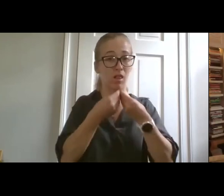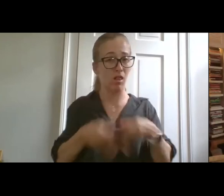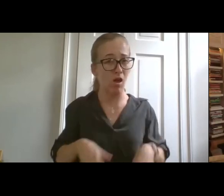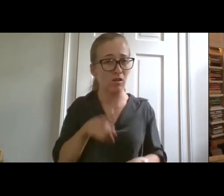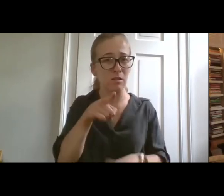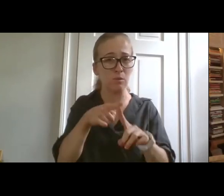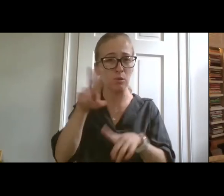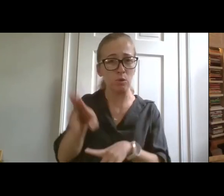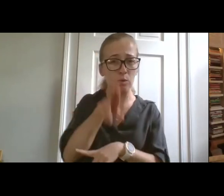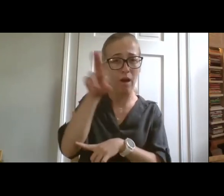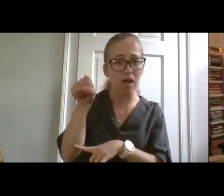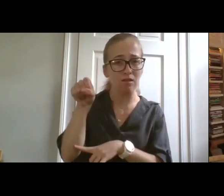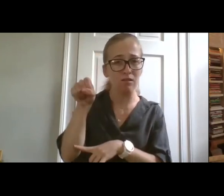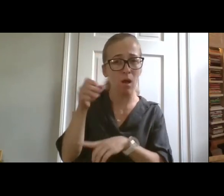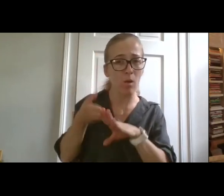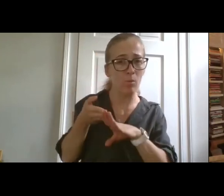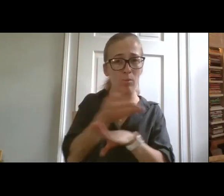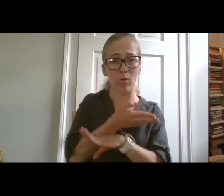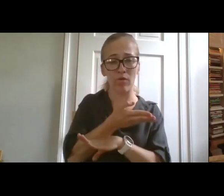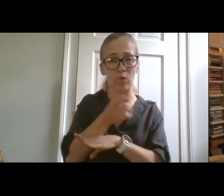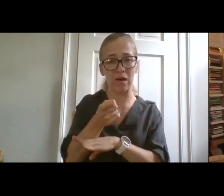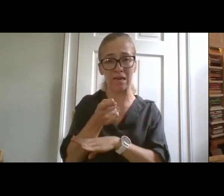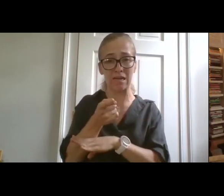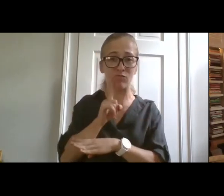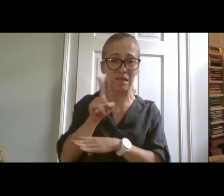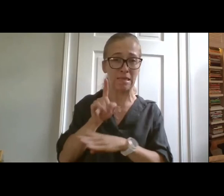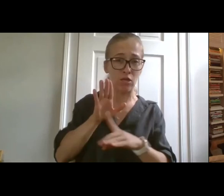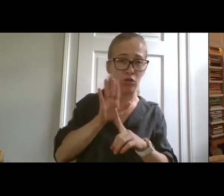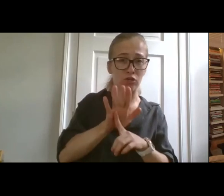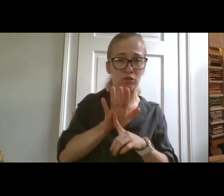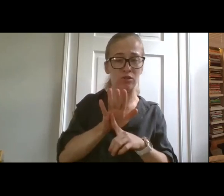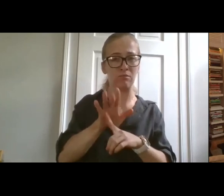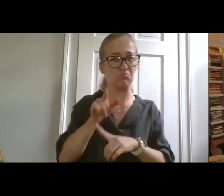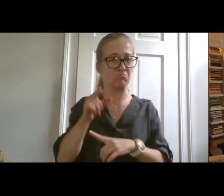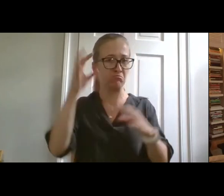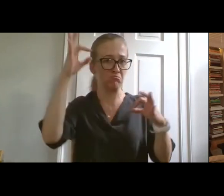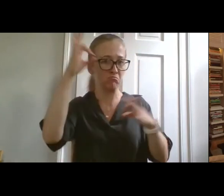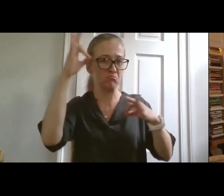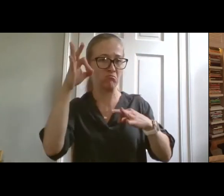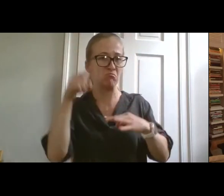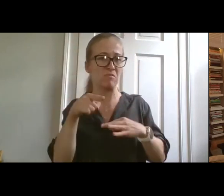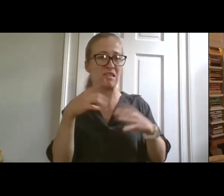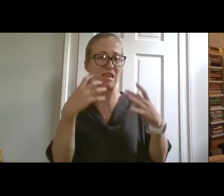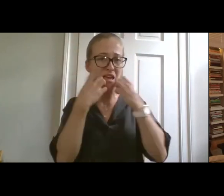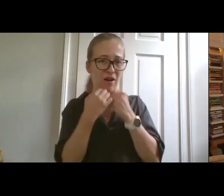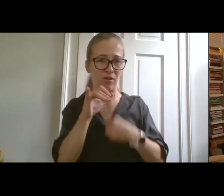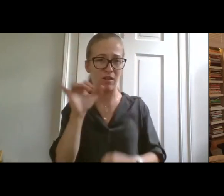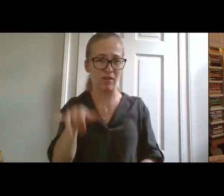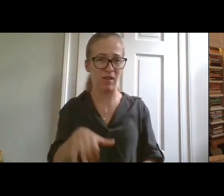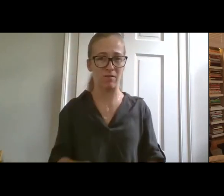the United States before he was ever hers. He had no idea she even cared like that.